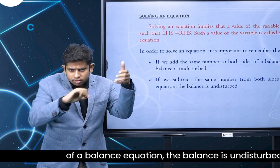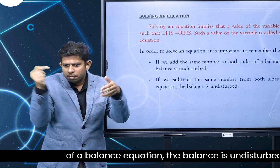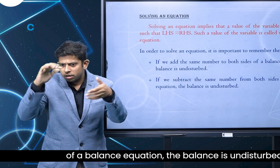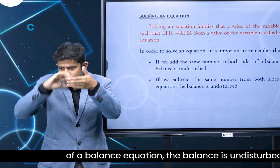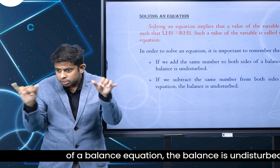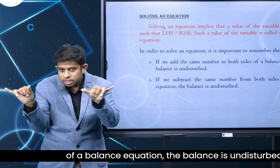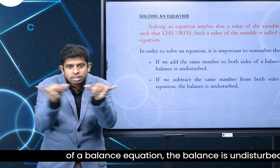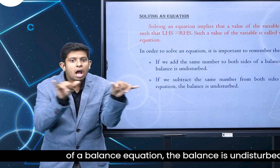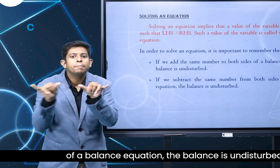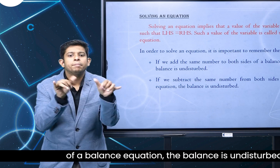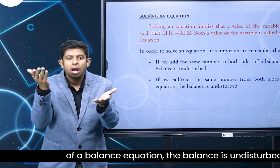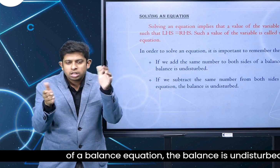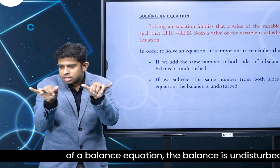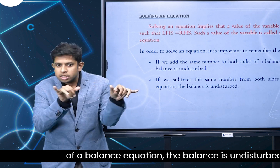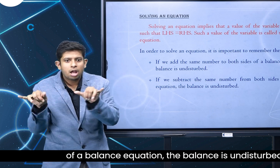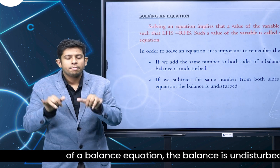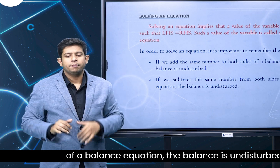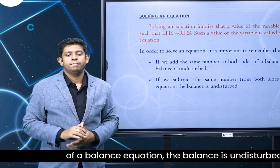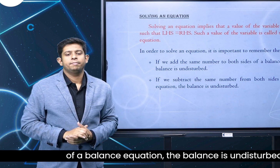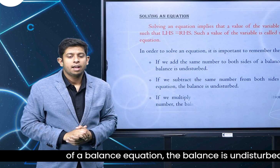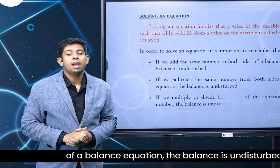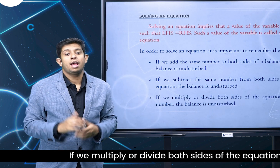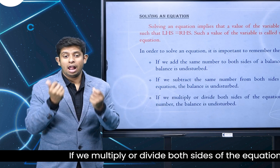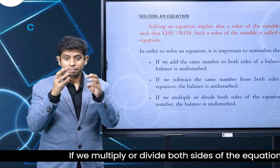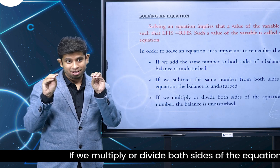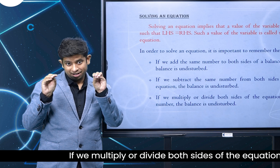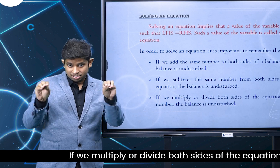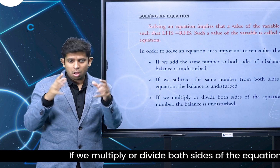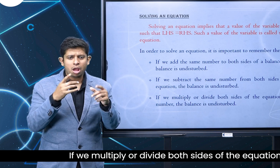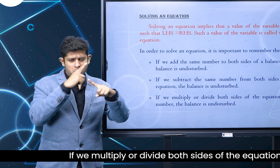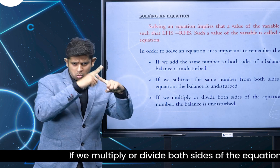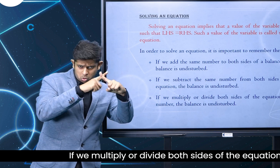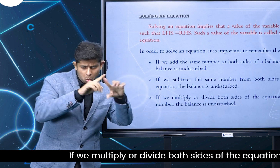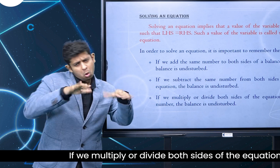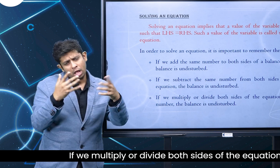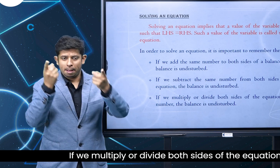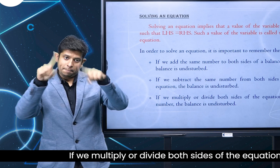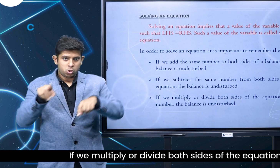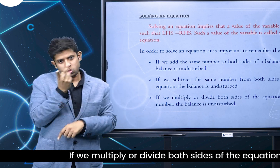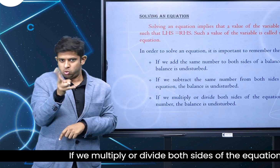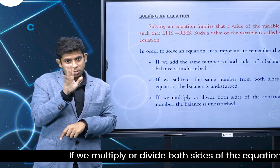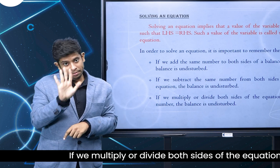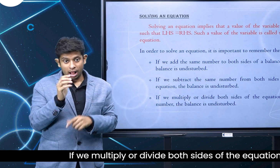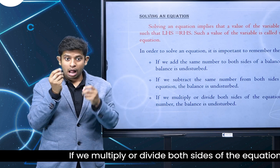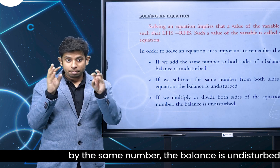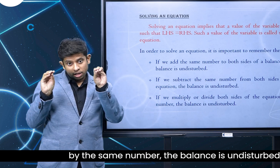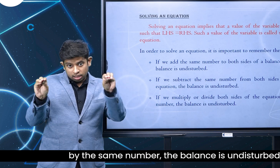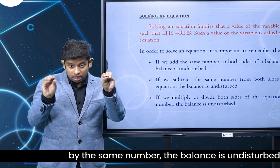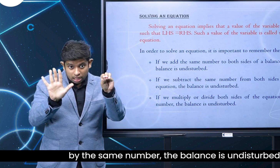balanced equation, the balance is undisturbed. If we multiply or divide both sides of the equation by the same number,